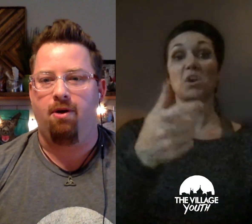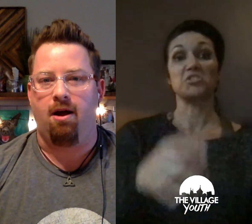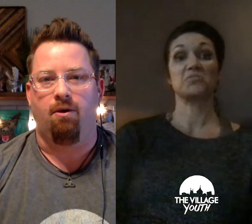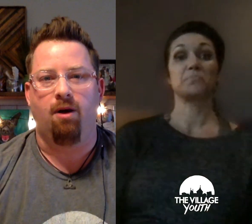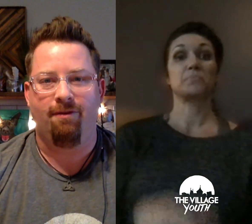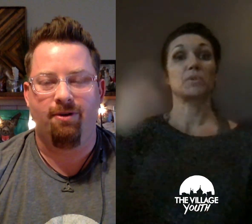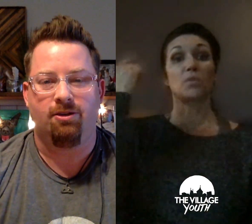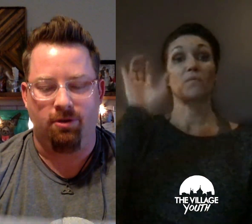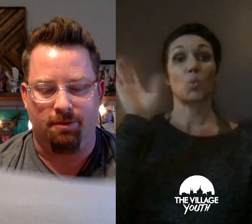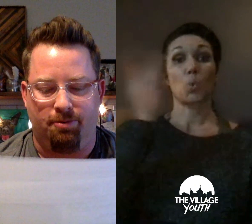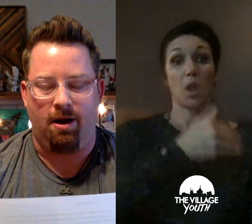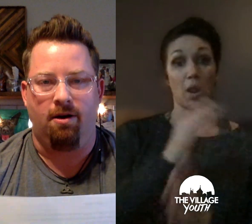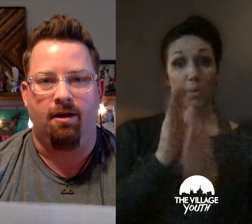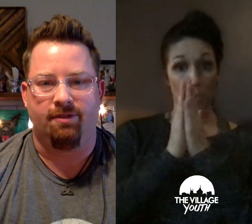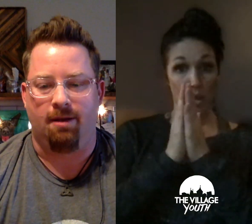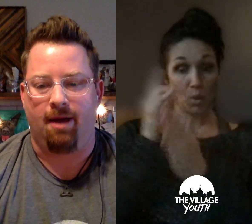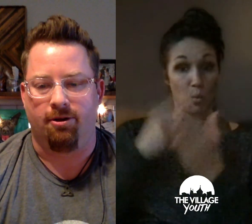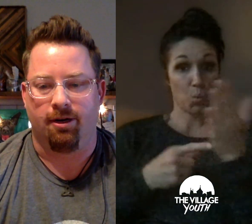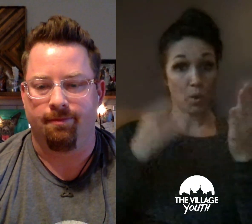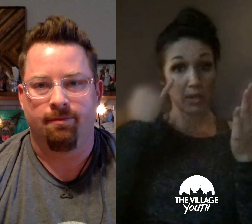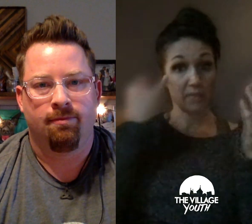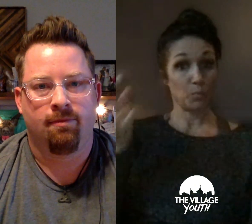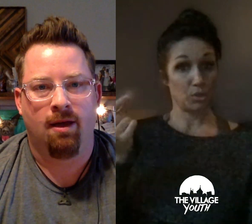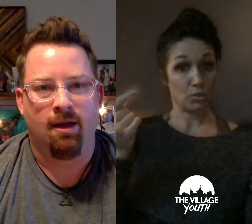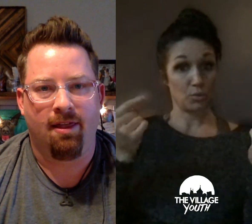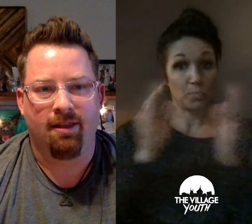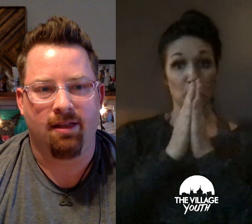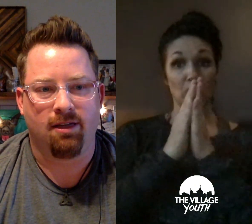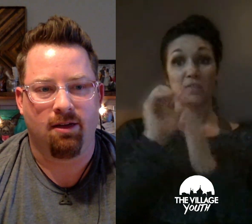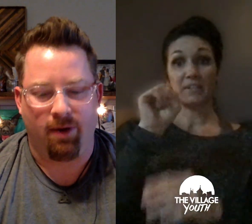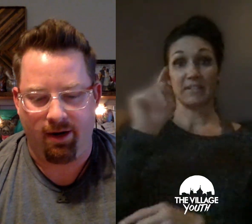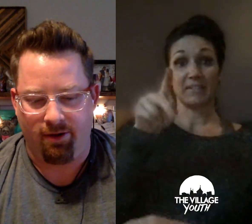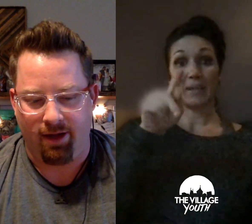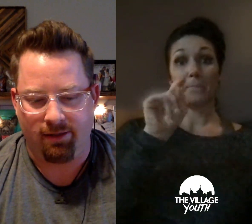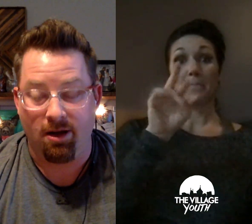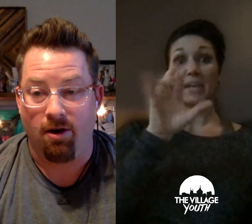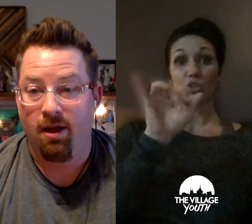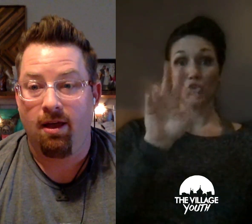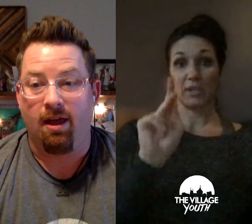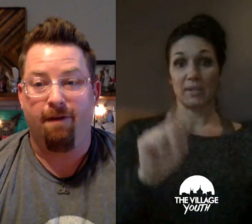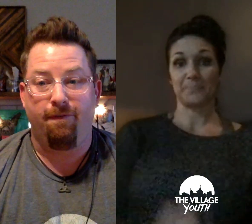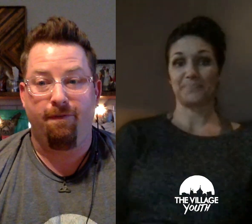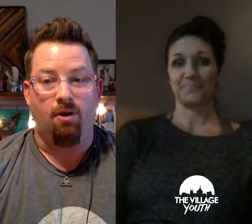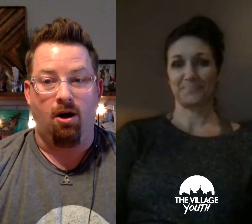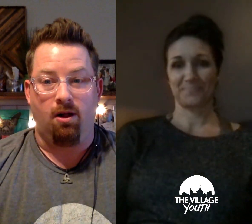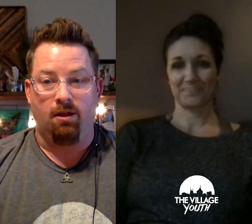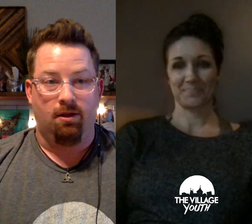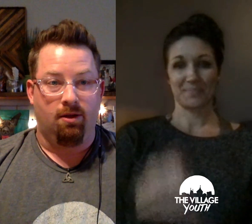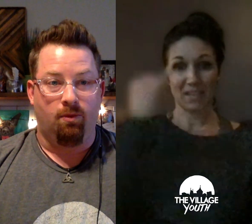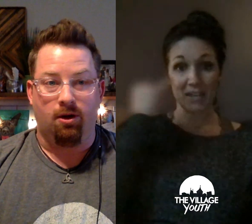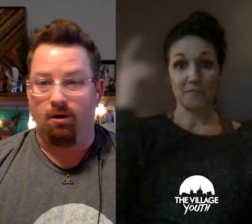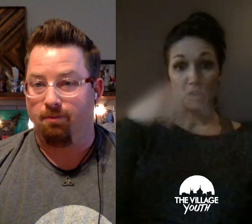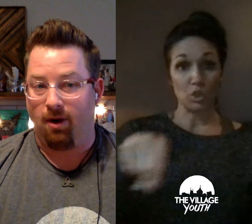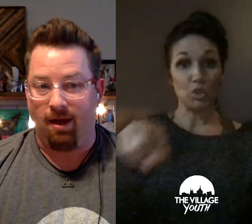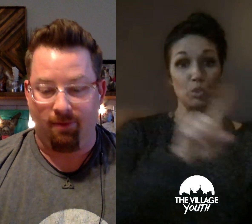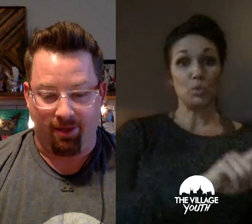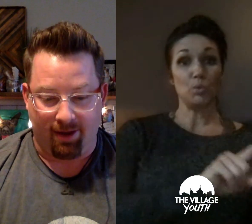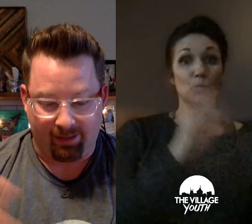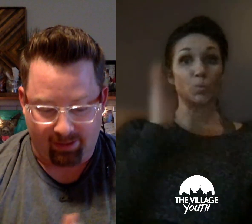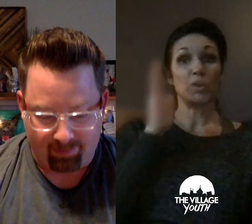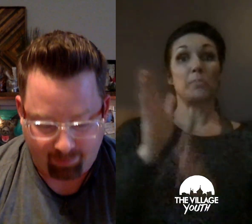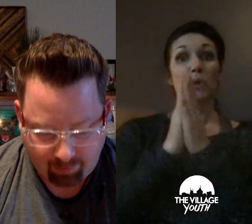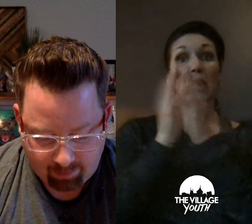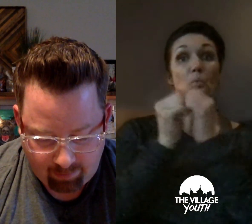our prayer, what if we do the prayer of St. Patrick? Let's I think do that's a it. good way to do that. So if you all will pray